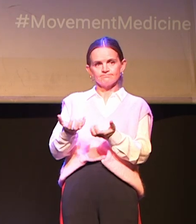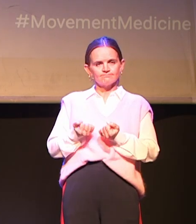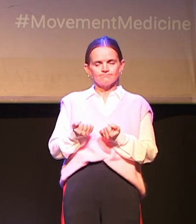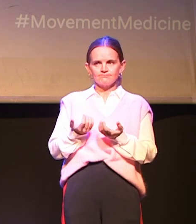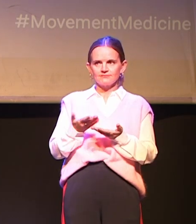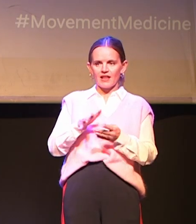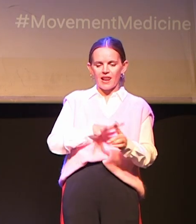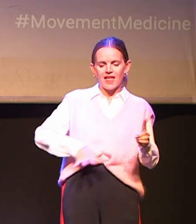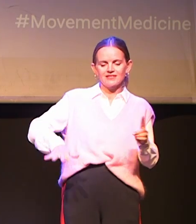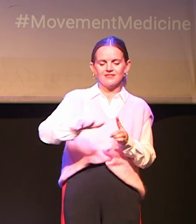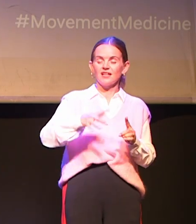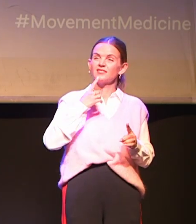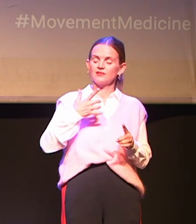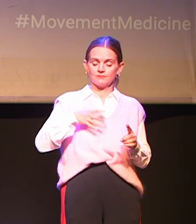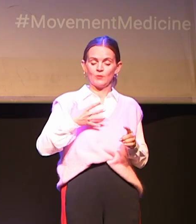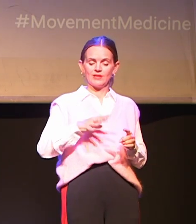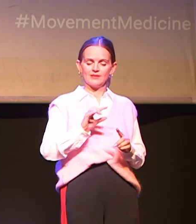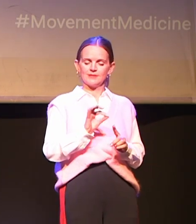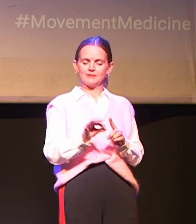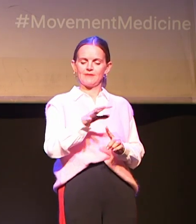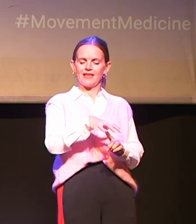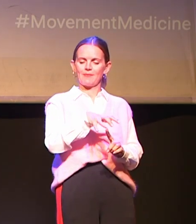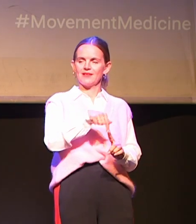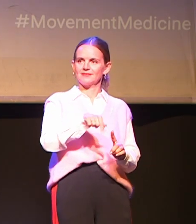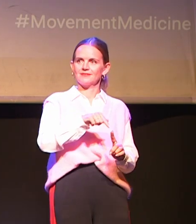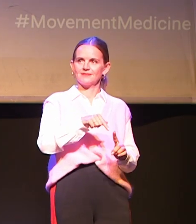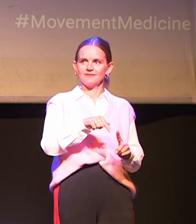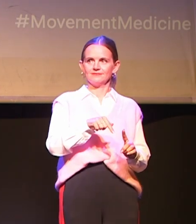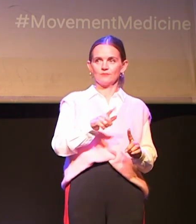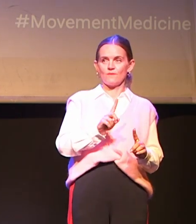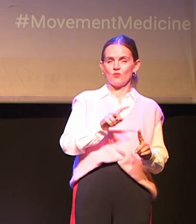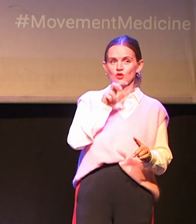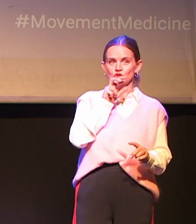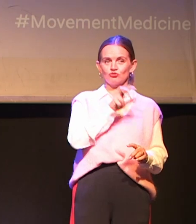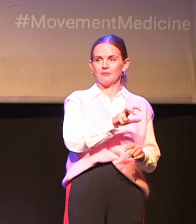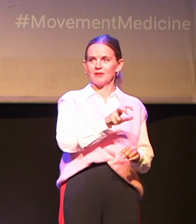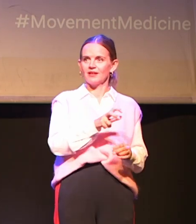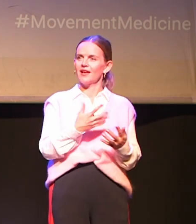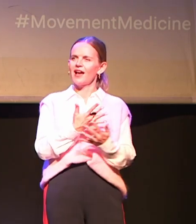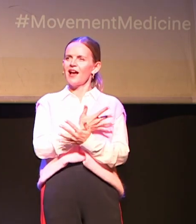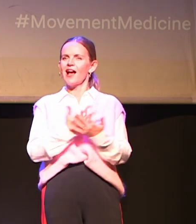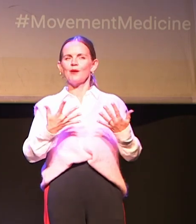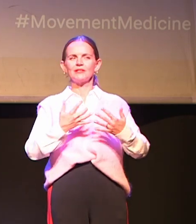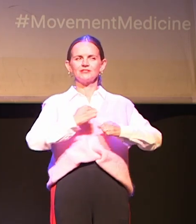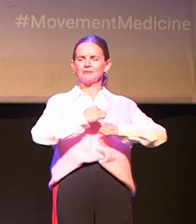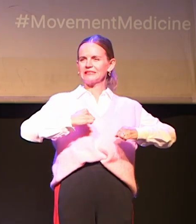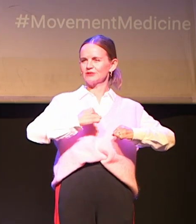People that don't get to scream, I was like, how many acres does it take for people to feel like they can scream?